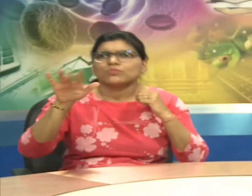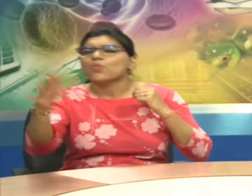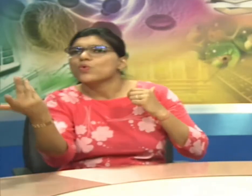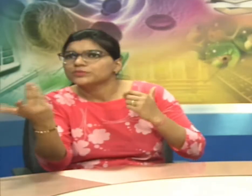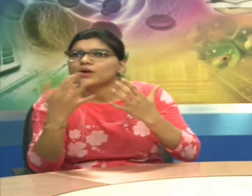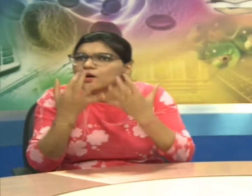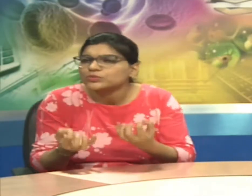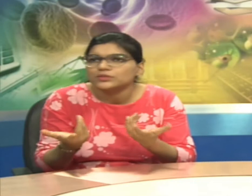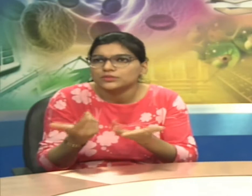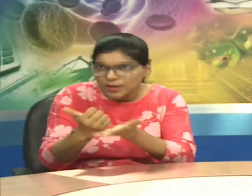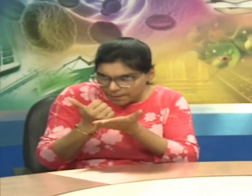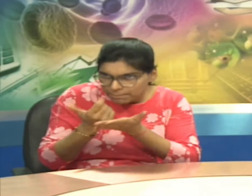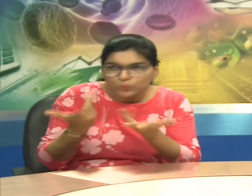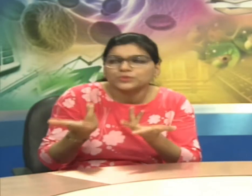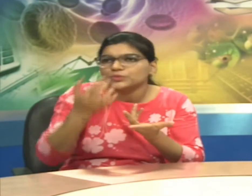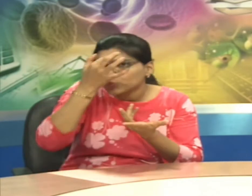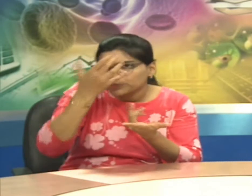which are being performed,